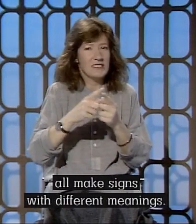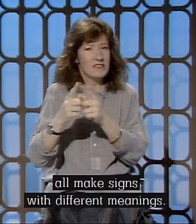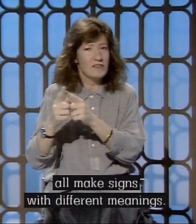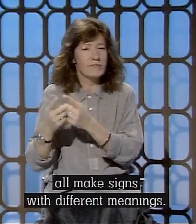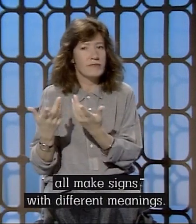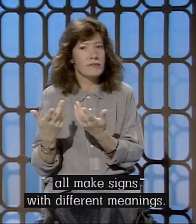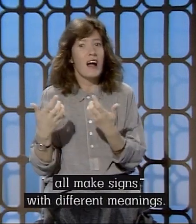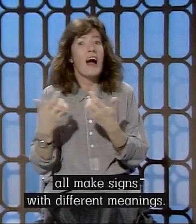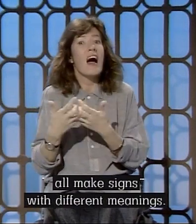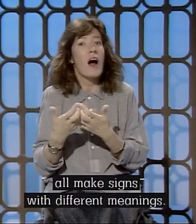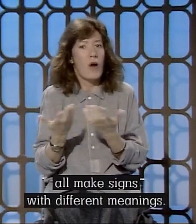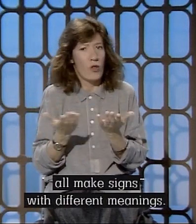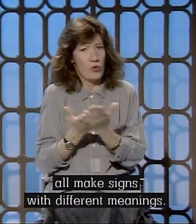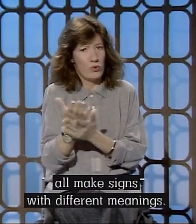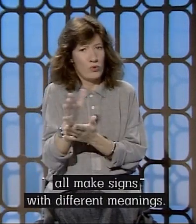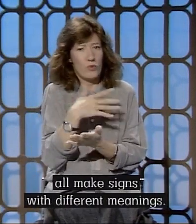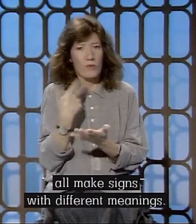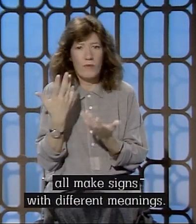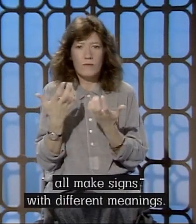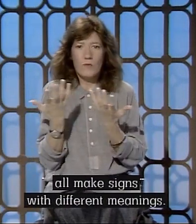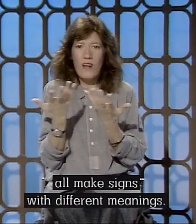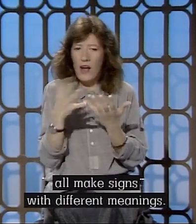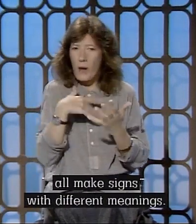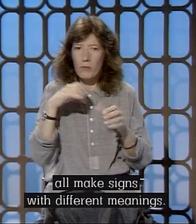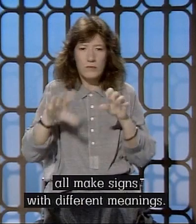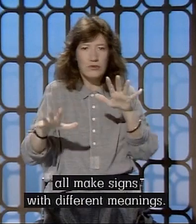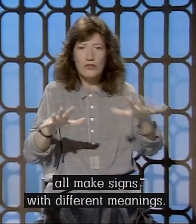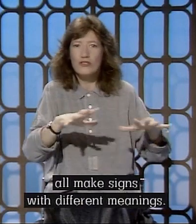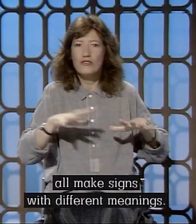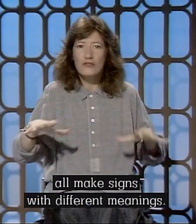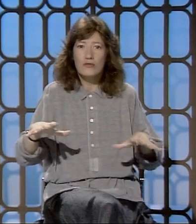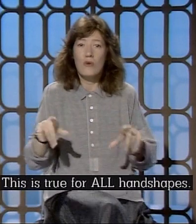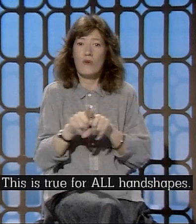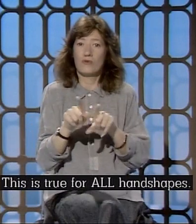signs with different meanings. And this is true for all handshapes.